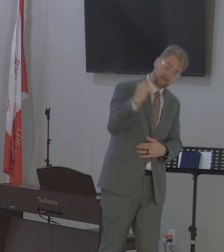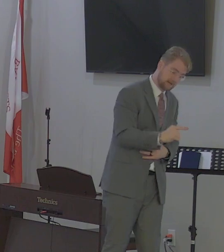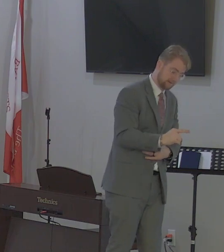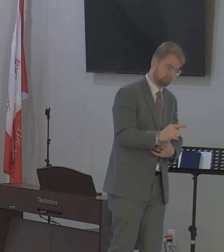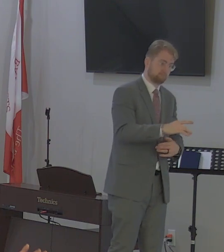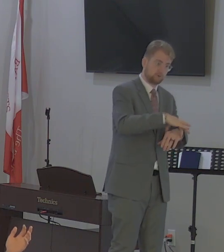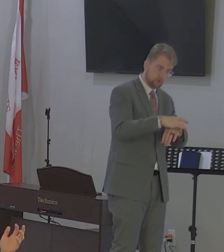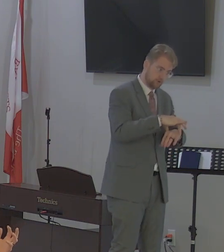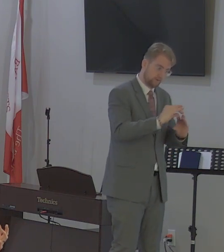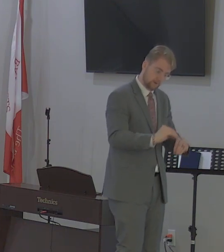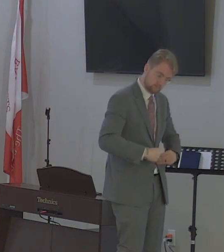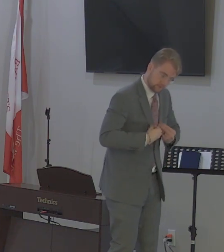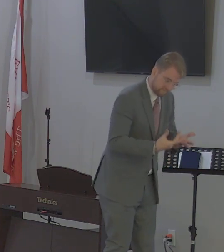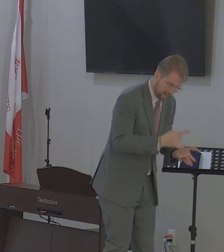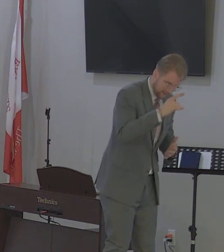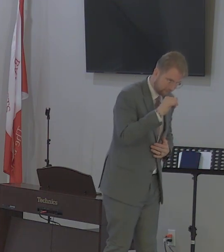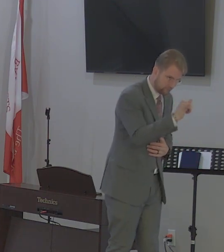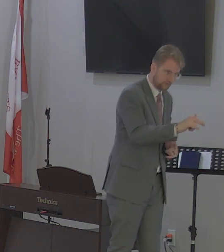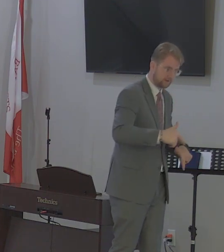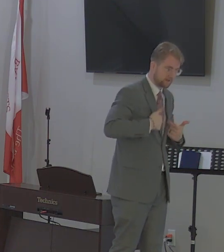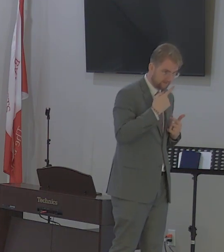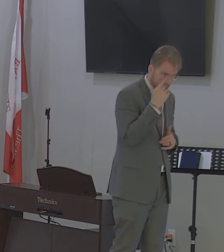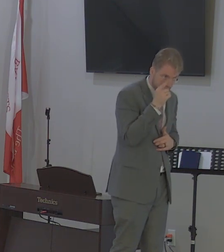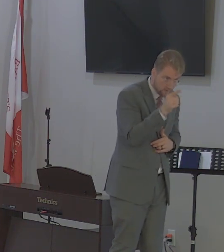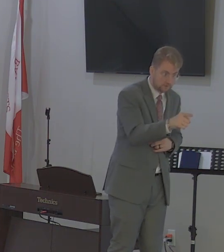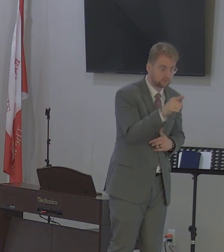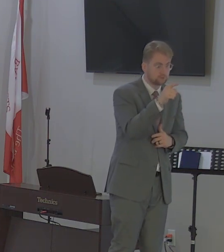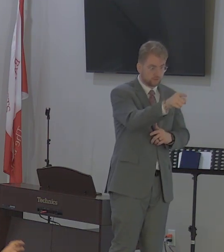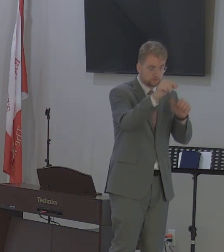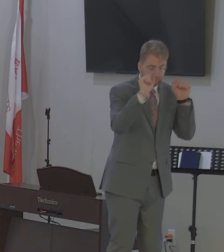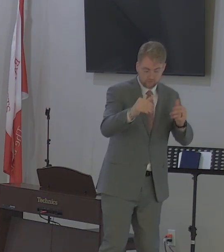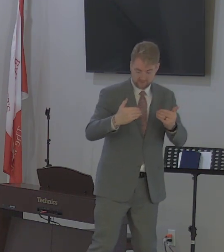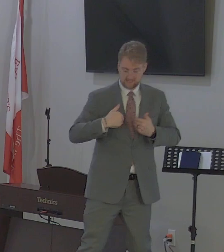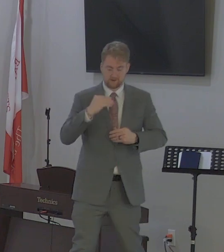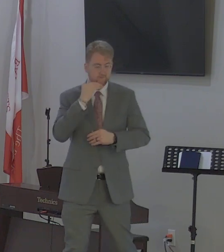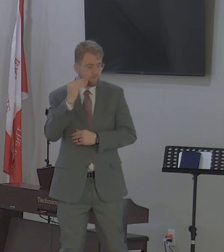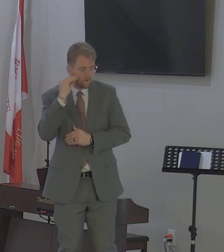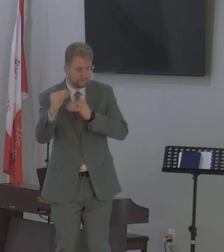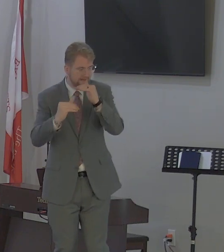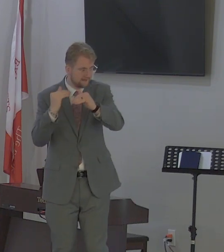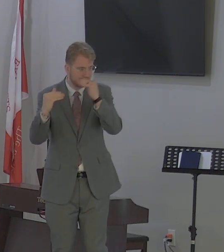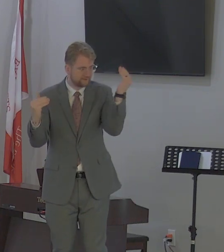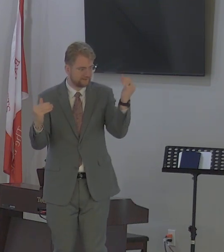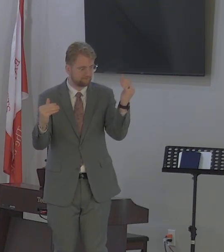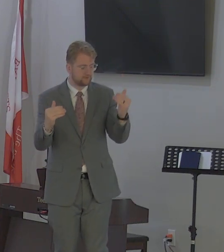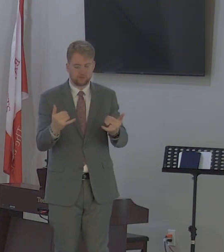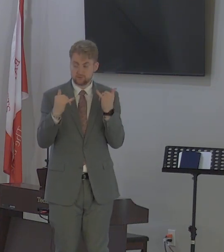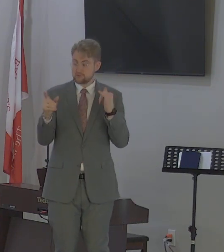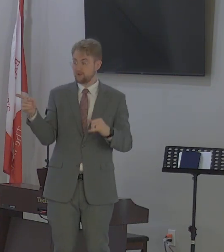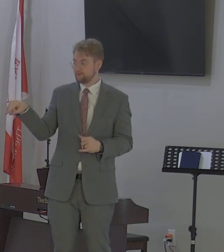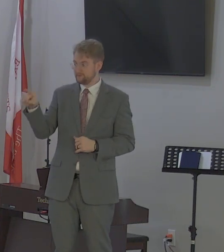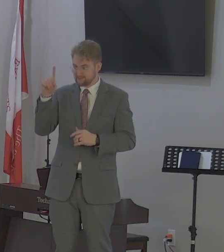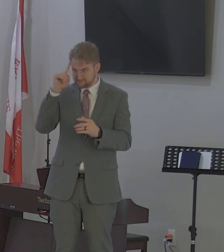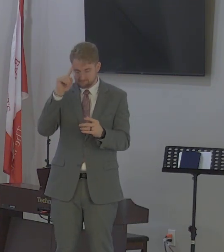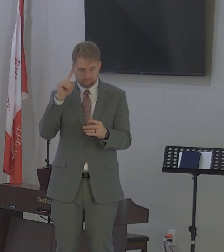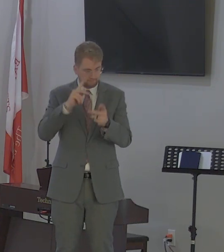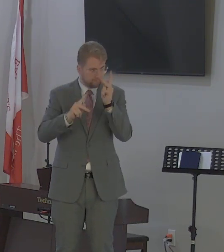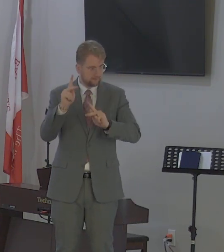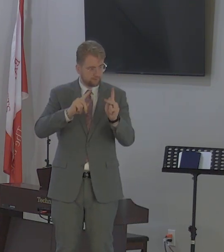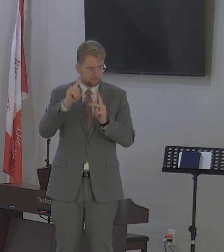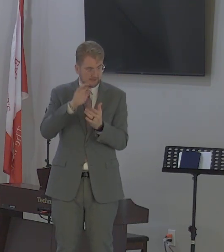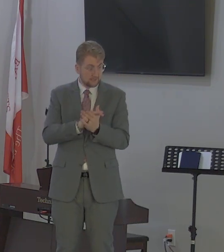just came for you to have an eternal home in heaven. After that, you just go ahead and do whatever you want to do. Well, that's the question